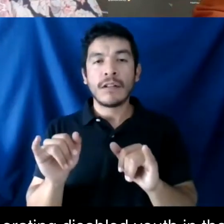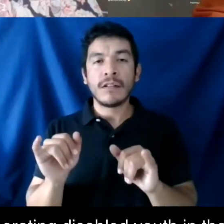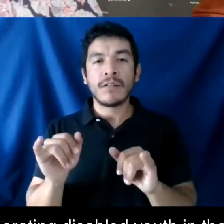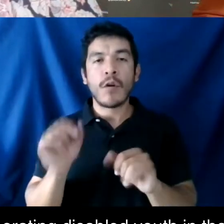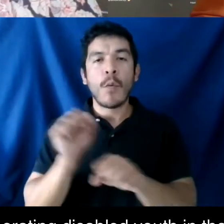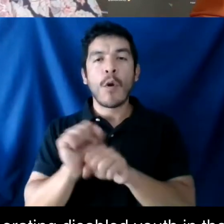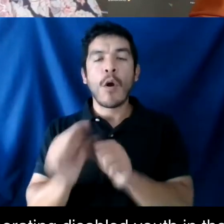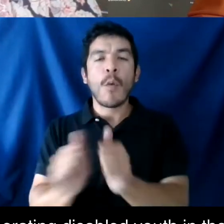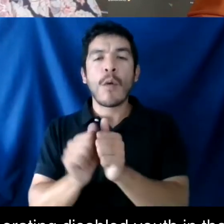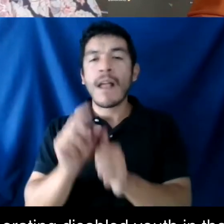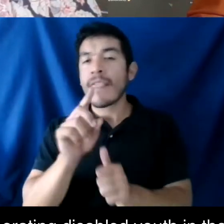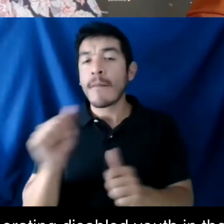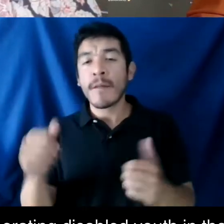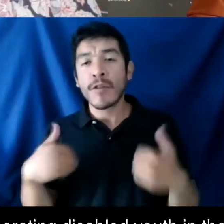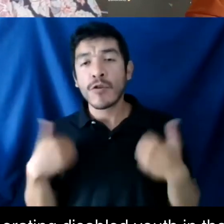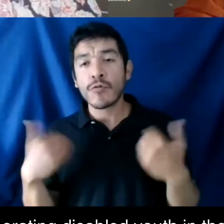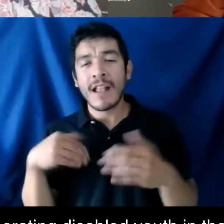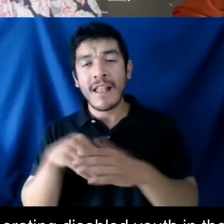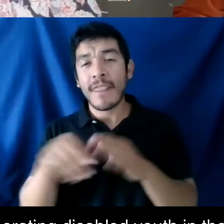incorporating disabled youth in